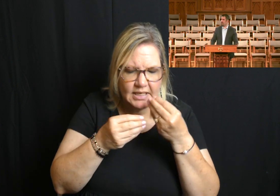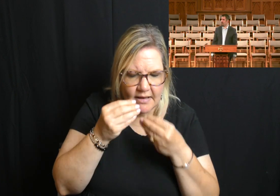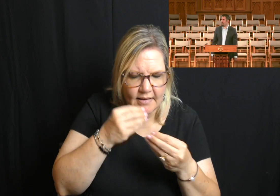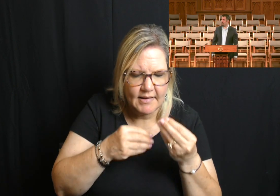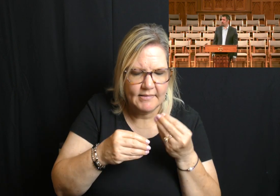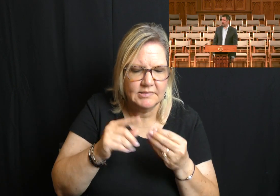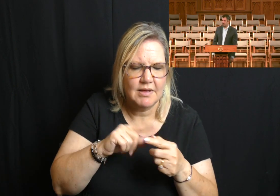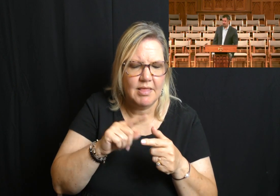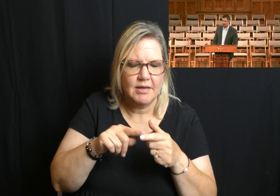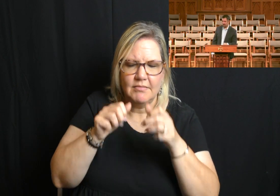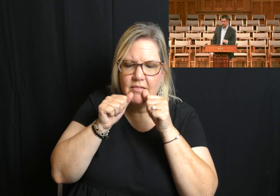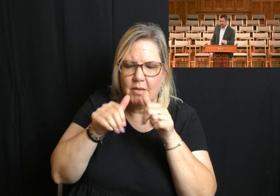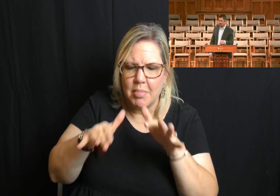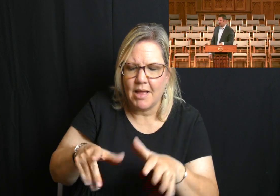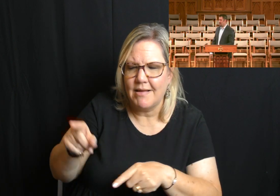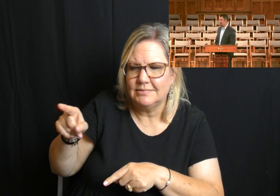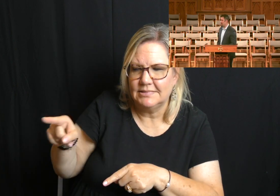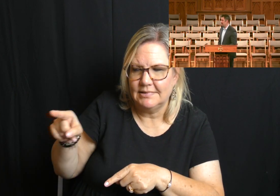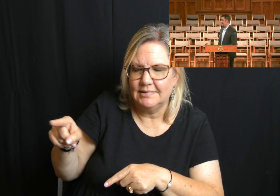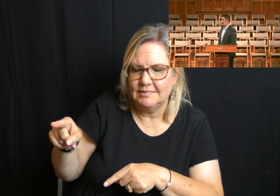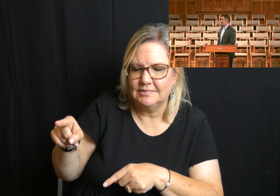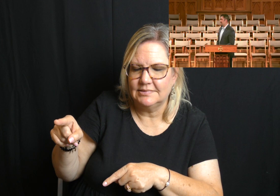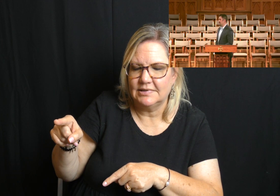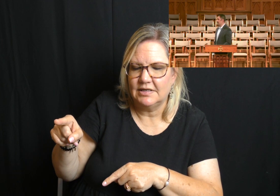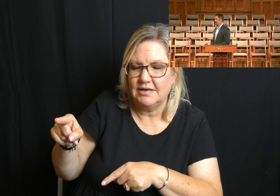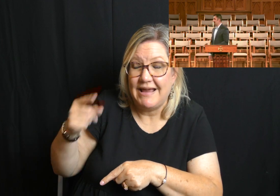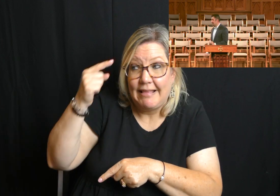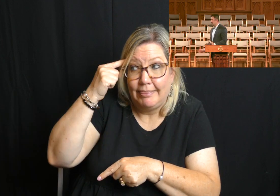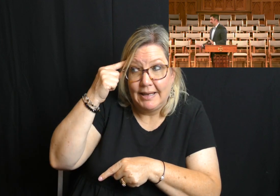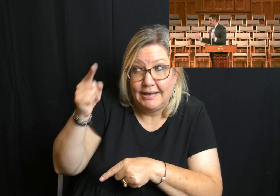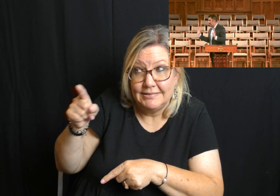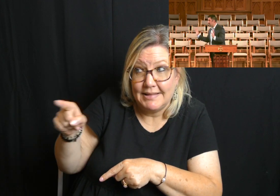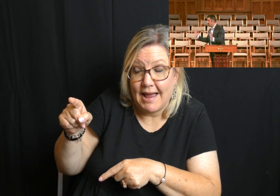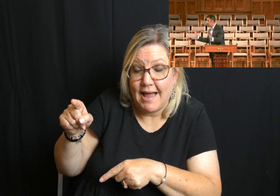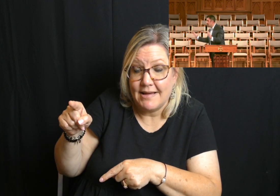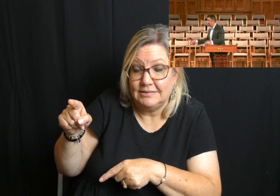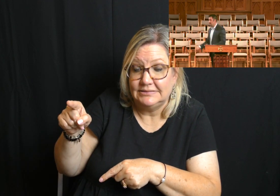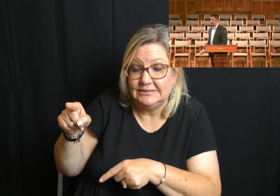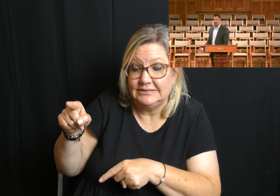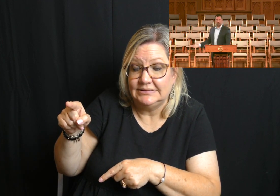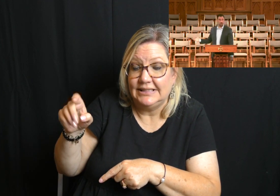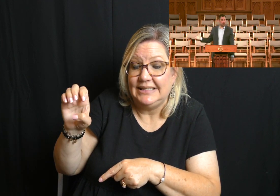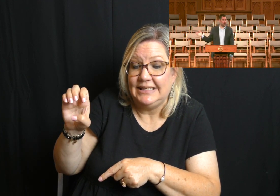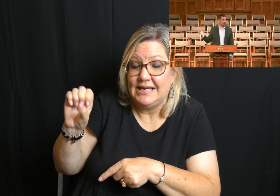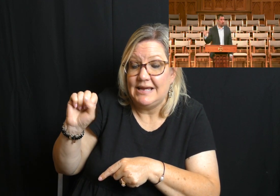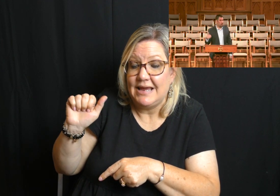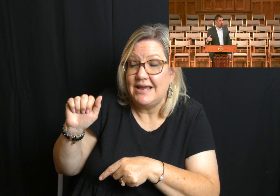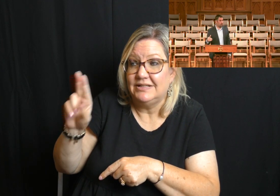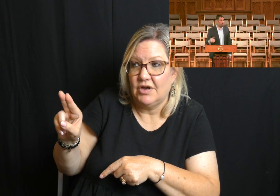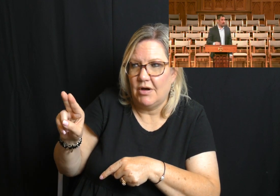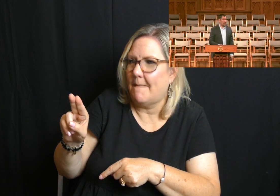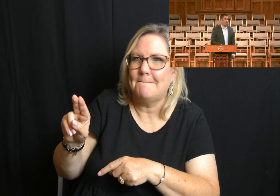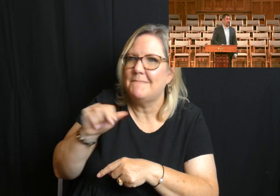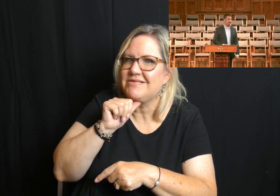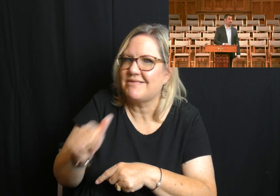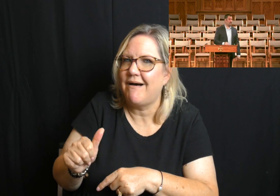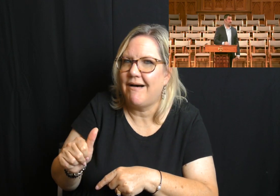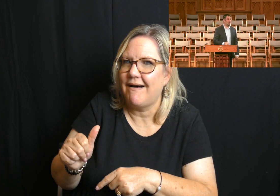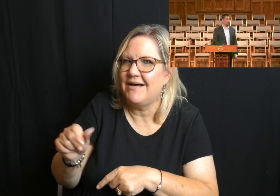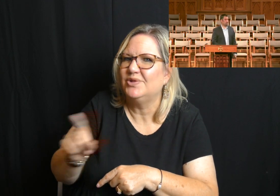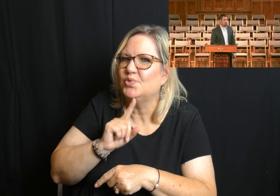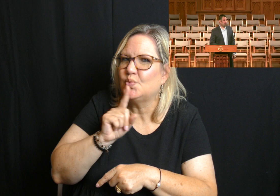he blesses the brother, right? He blesses Jacob. And as he's doing this, the other brother comes home